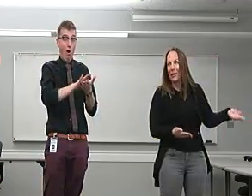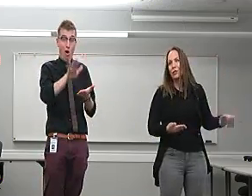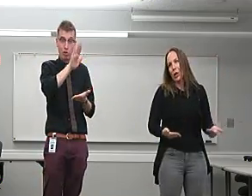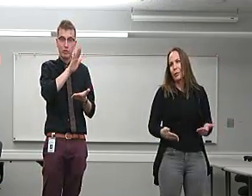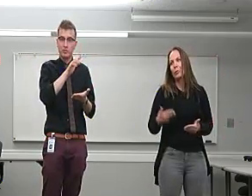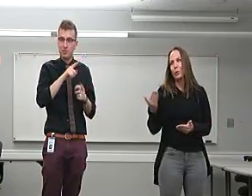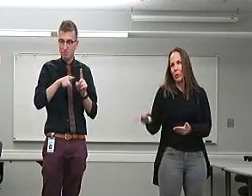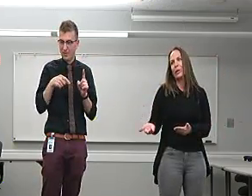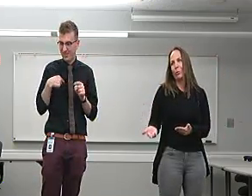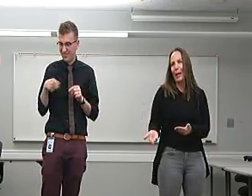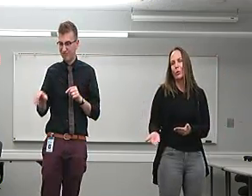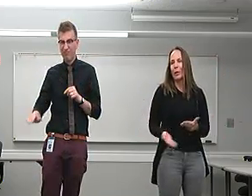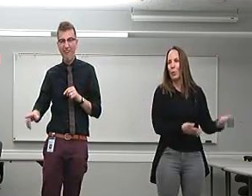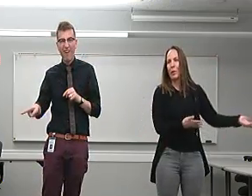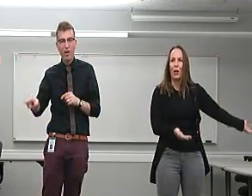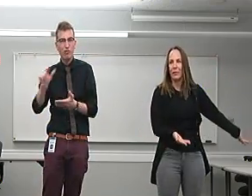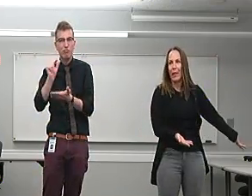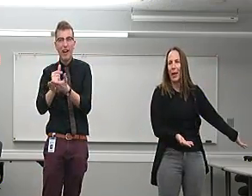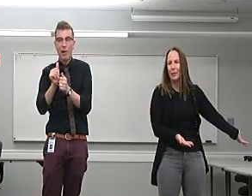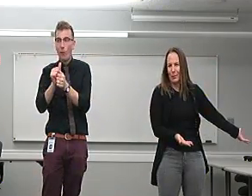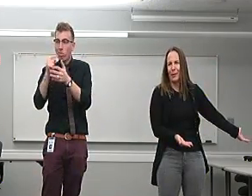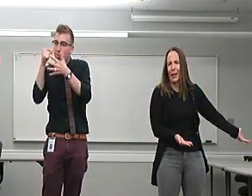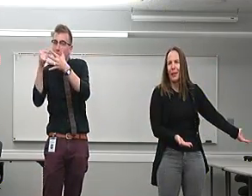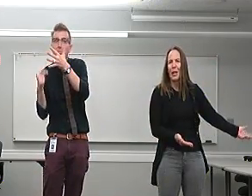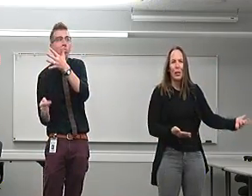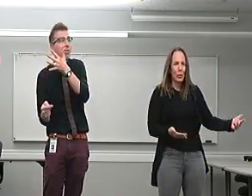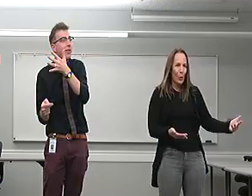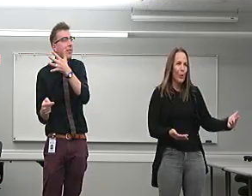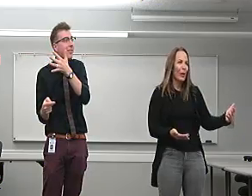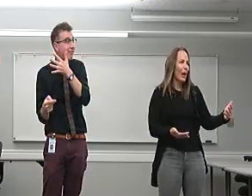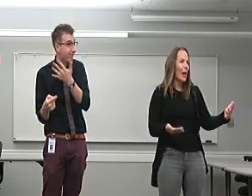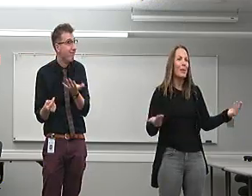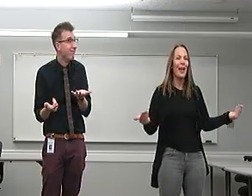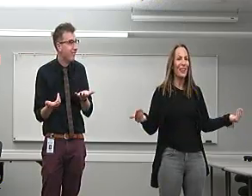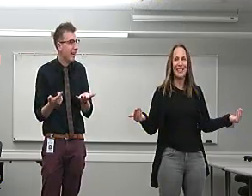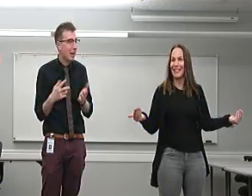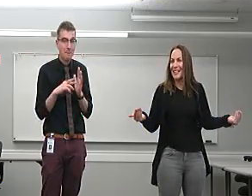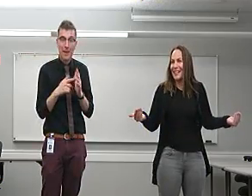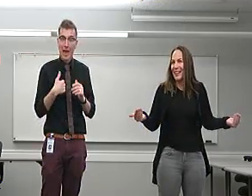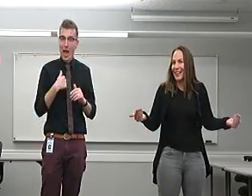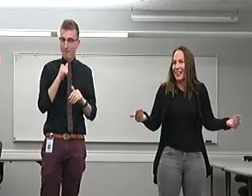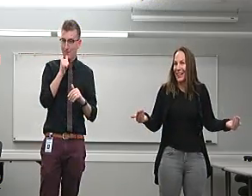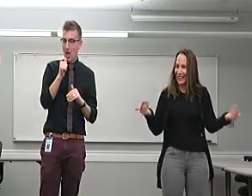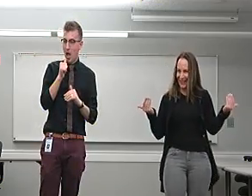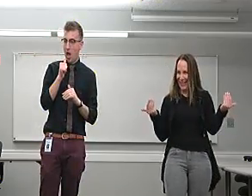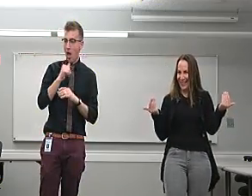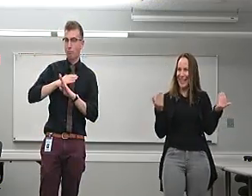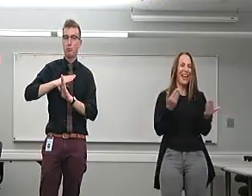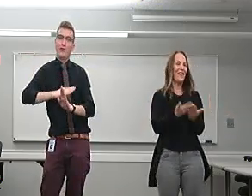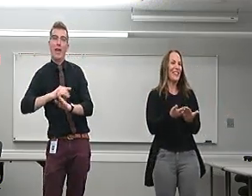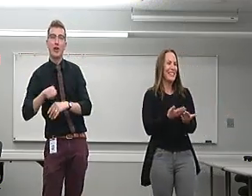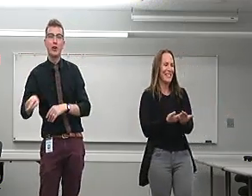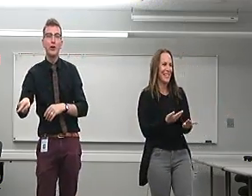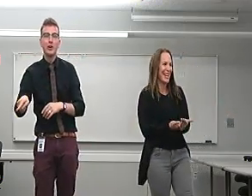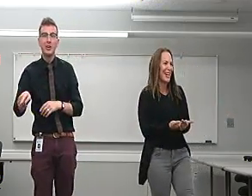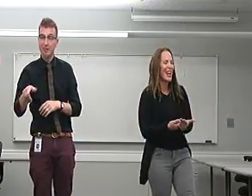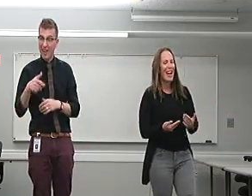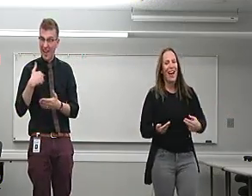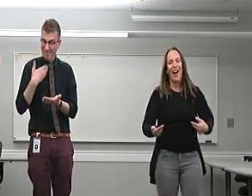be graduating with all of that. Okay, so I'm not the ceiling. The evidence is there.